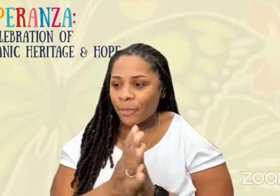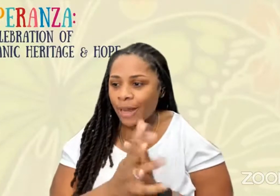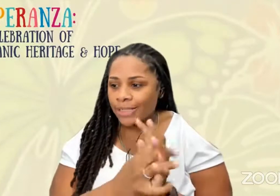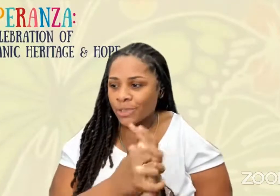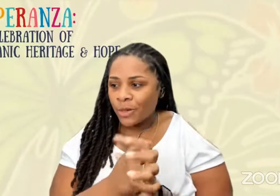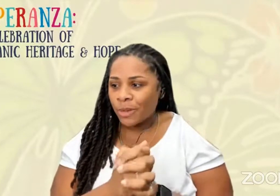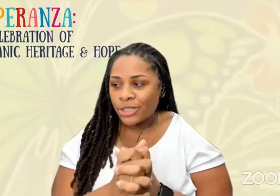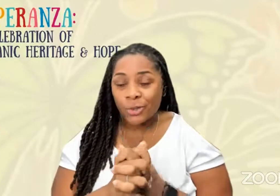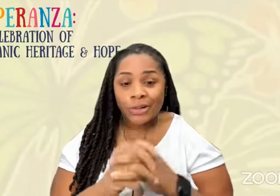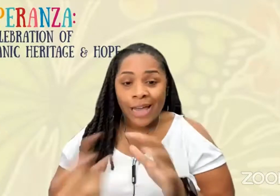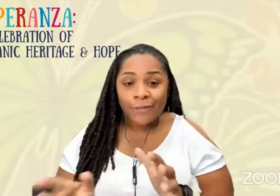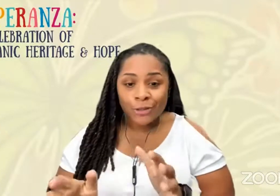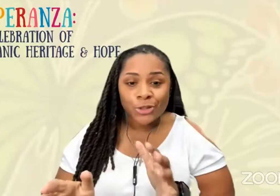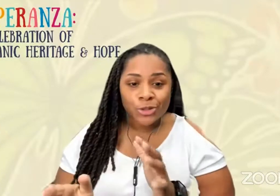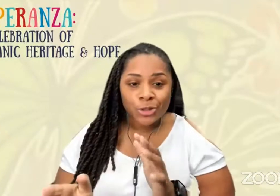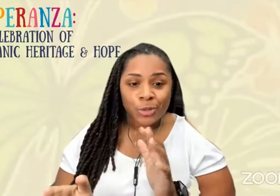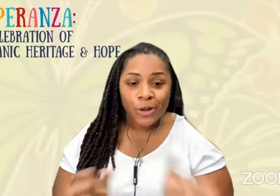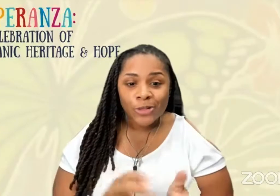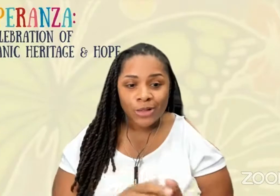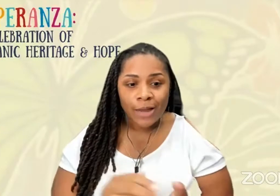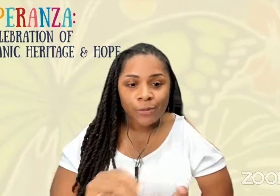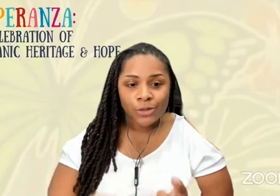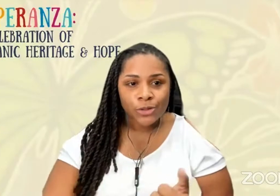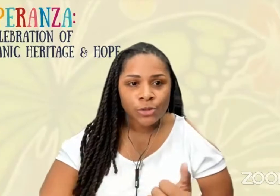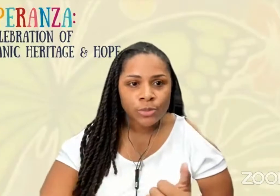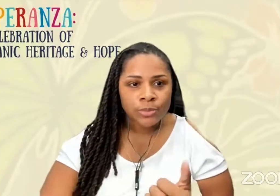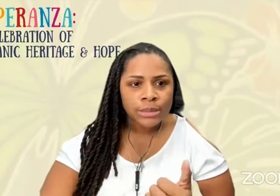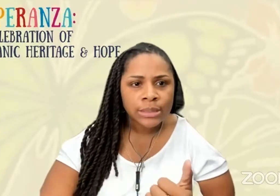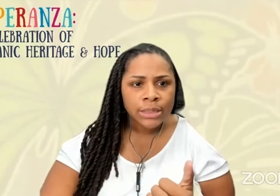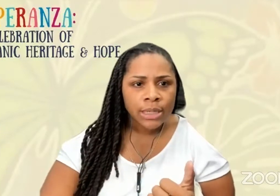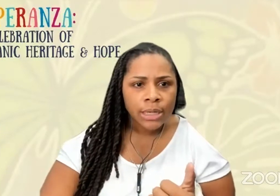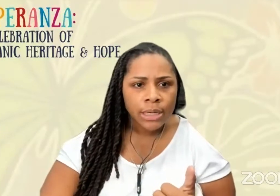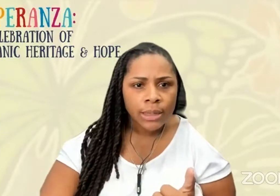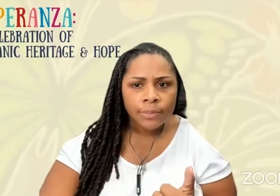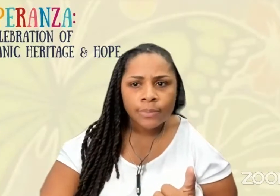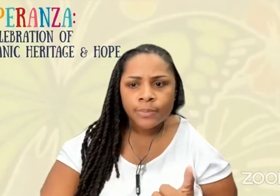Welcome, everybody. Just want to make sure we're live on YouTube and also live on Zoom.